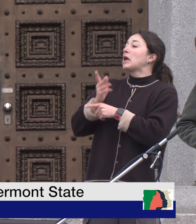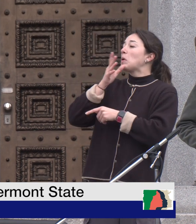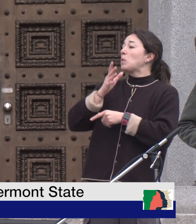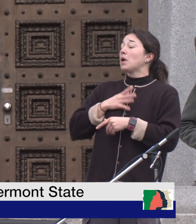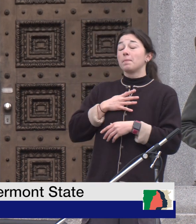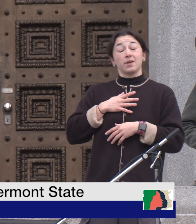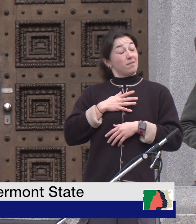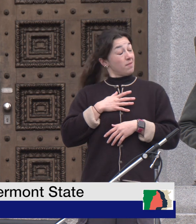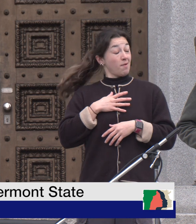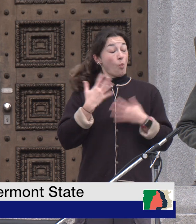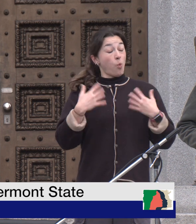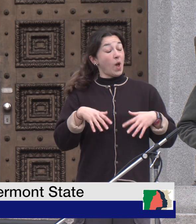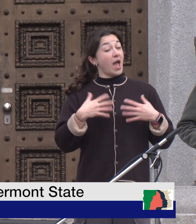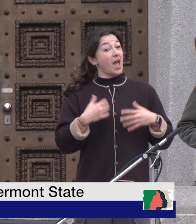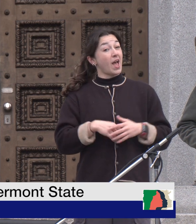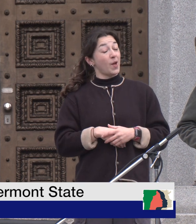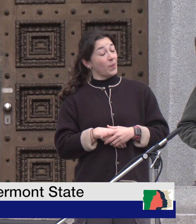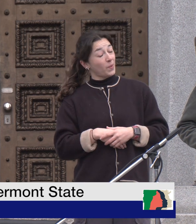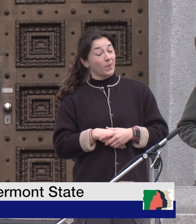Wow.